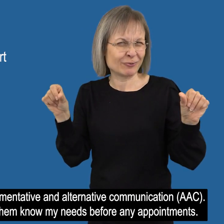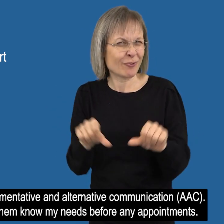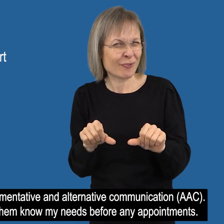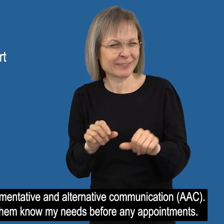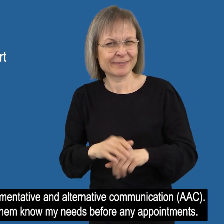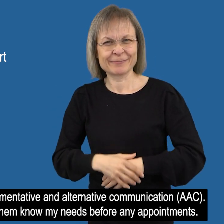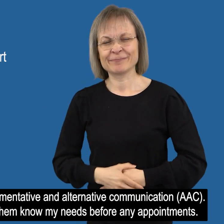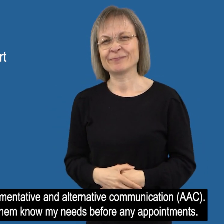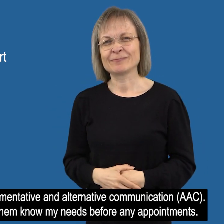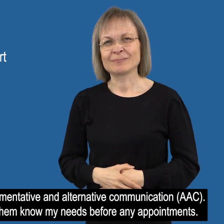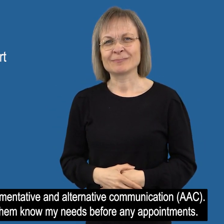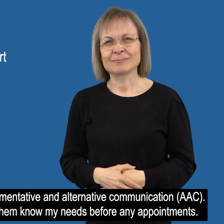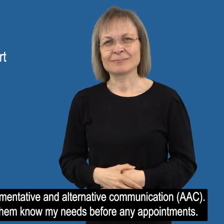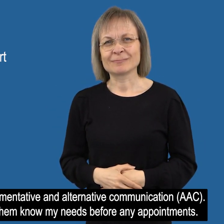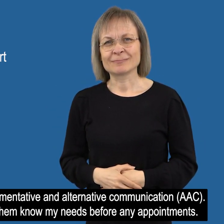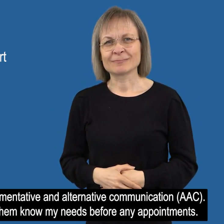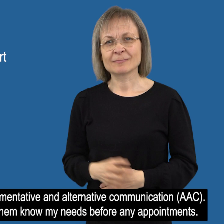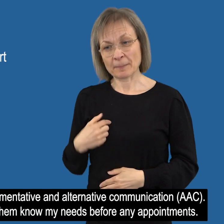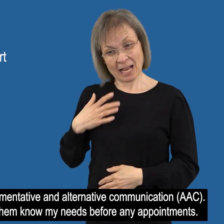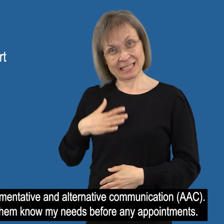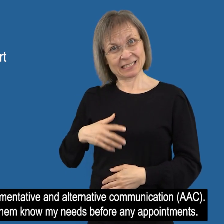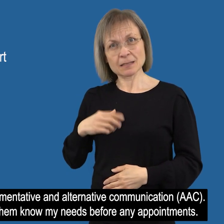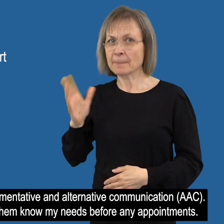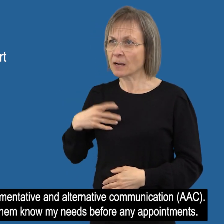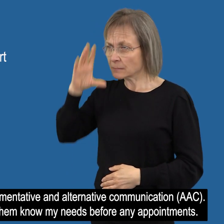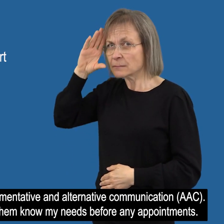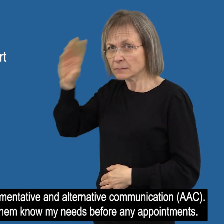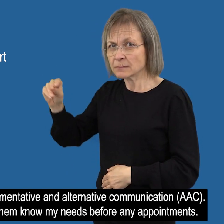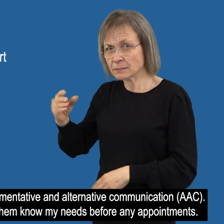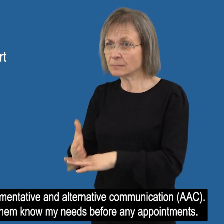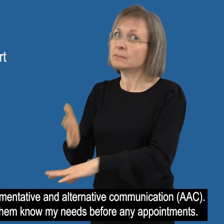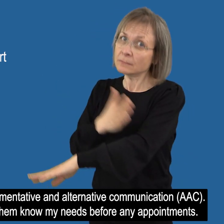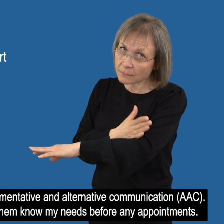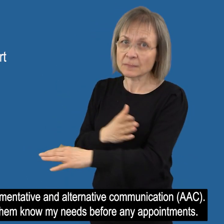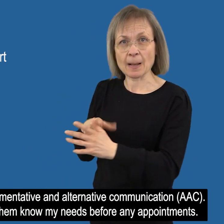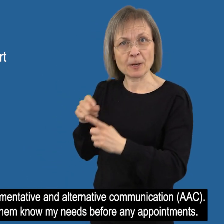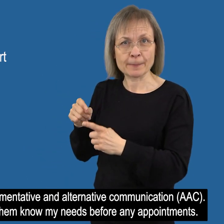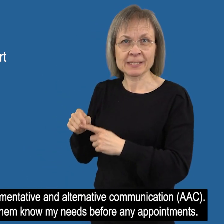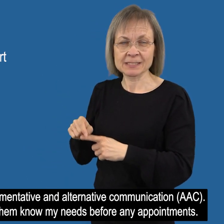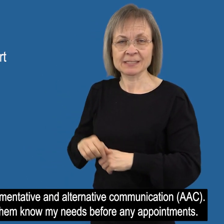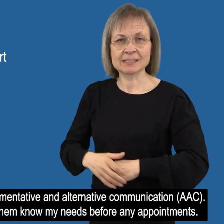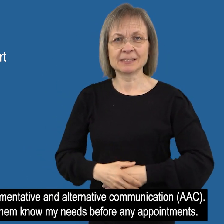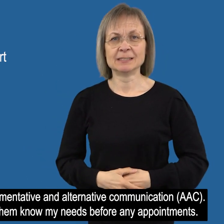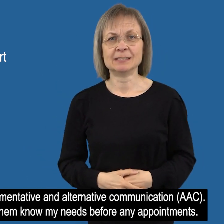and alternative communication, AAC. I must let them know my needs before any appointments.